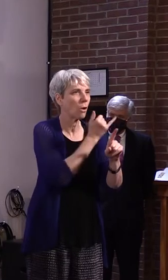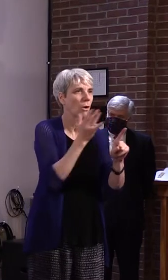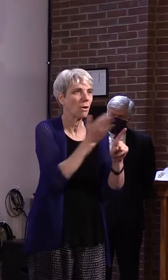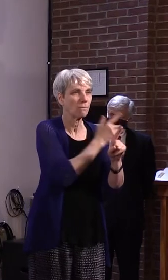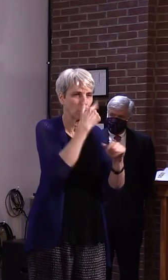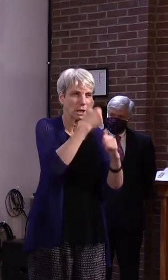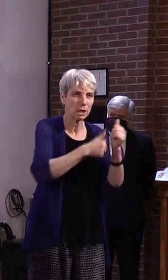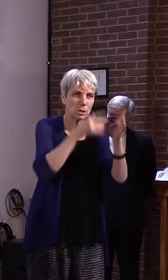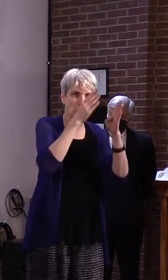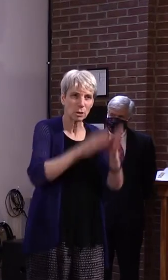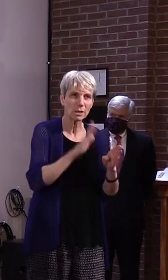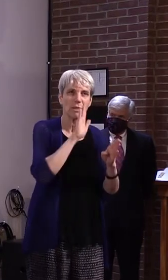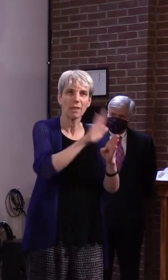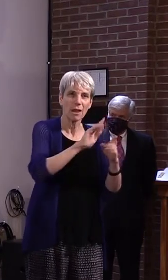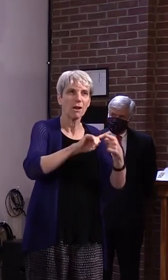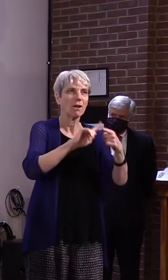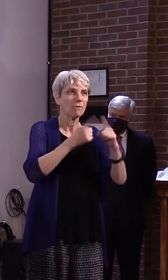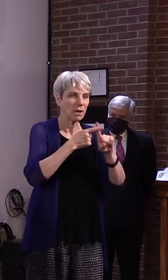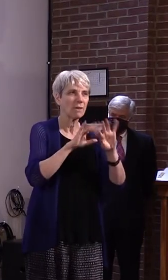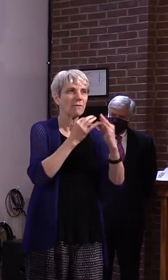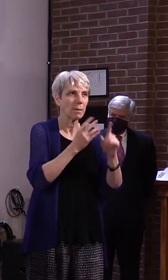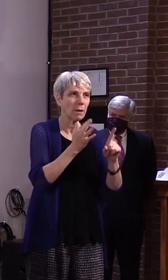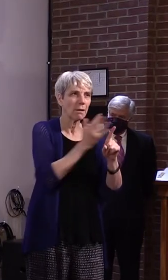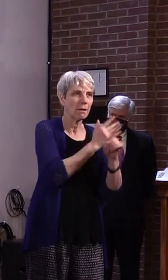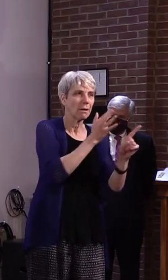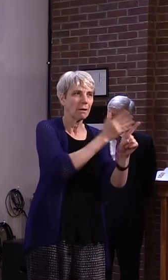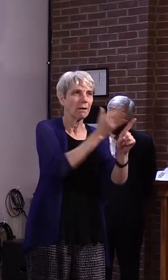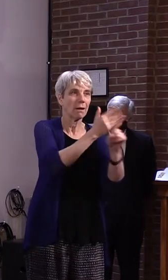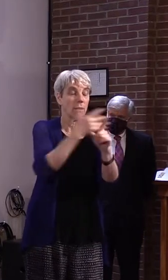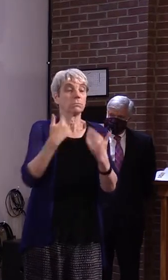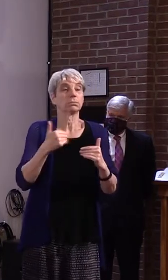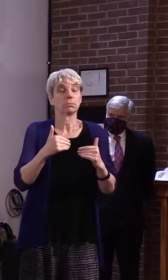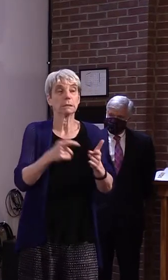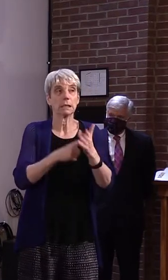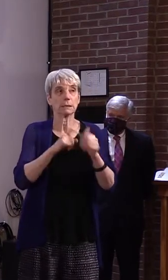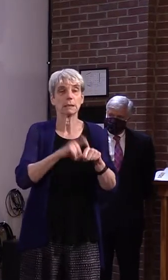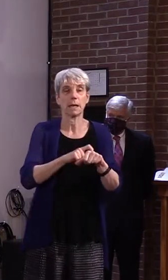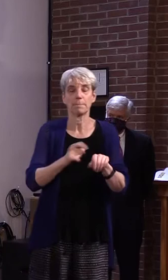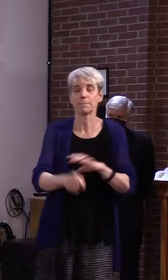trying to get all that information together has been challenging.